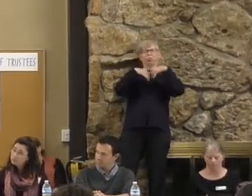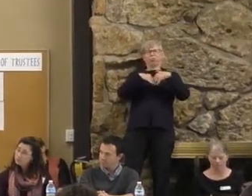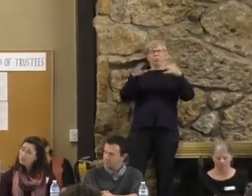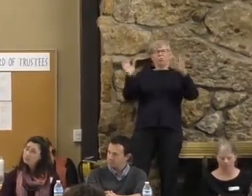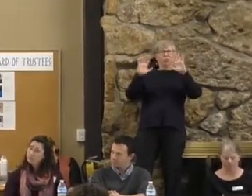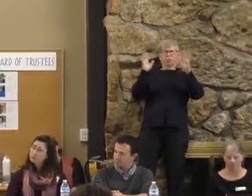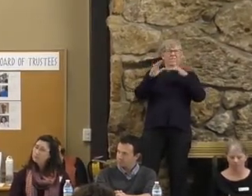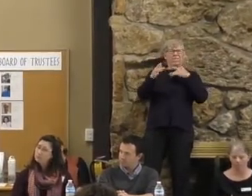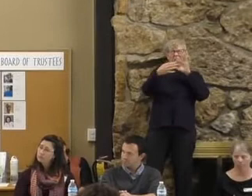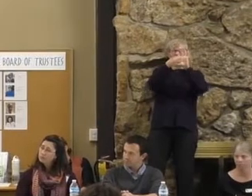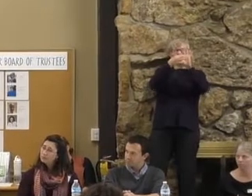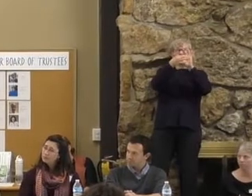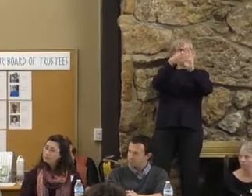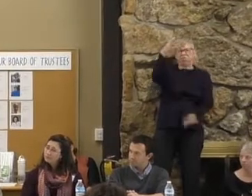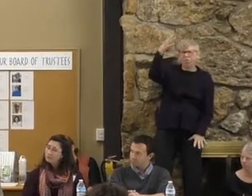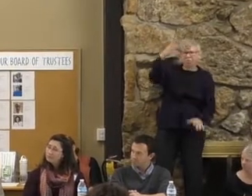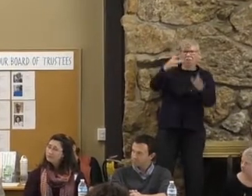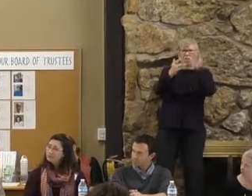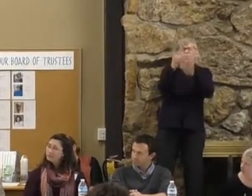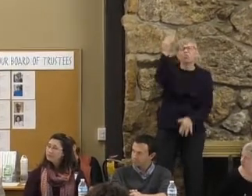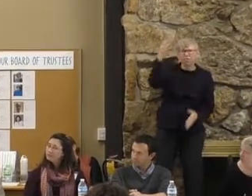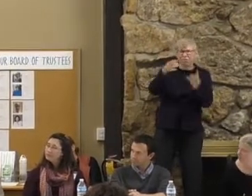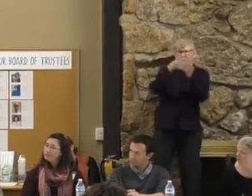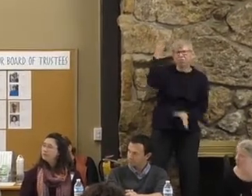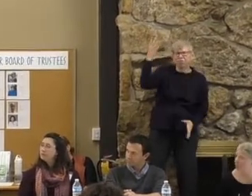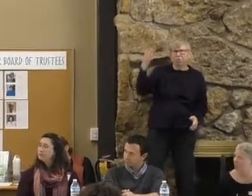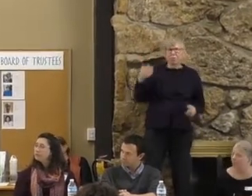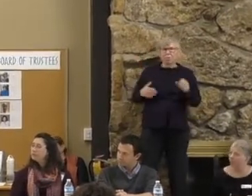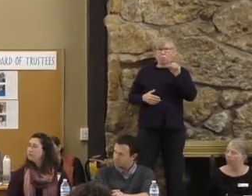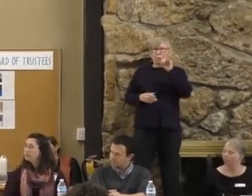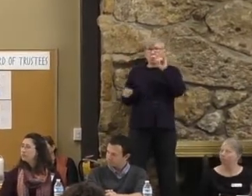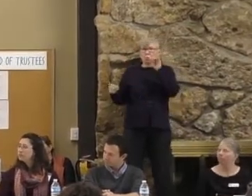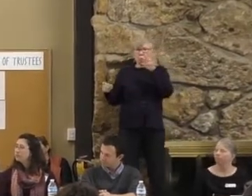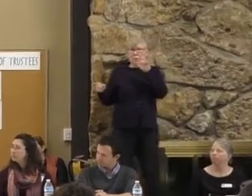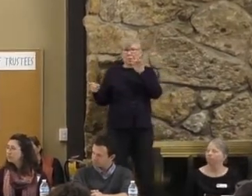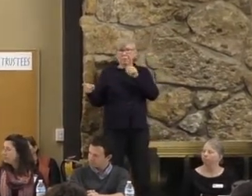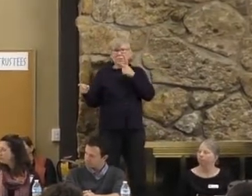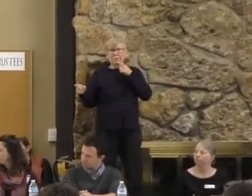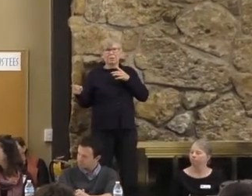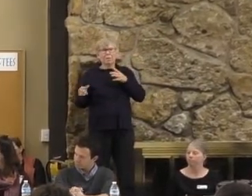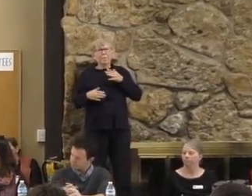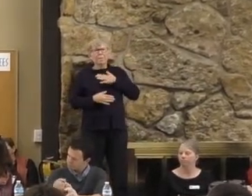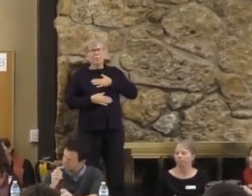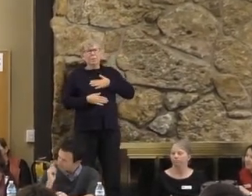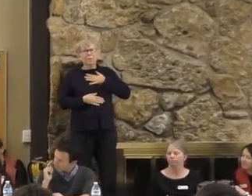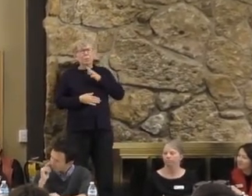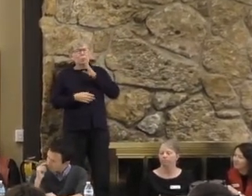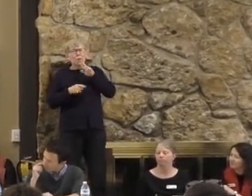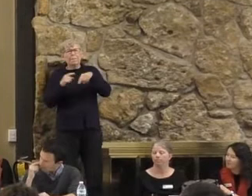patient. So Julie, I'd like you to talk about how what you do and how you guys can